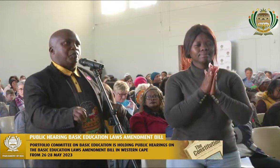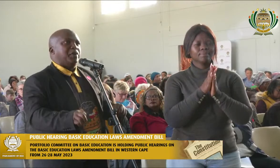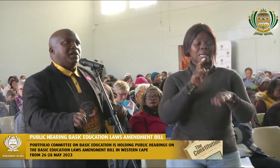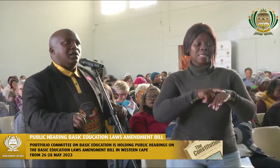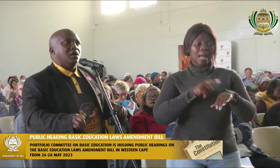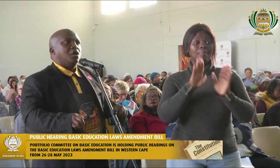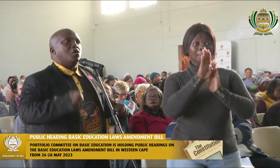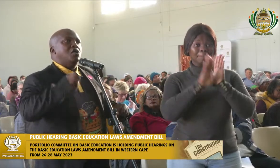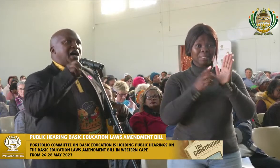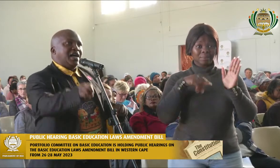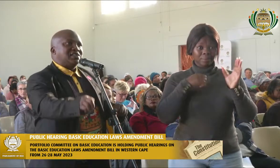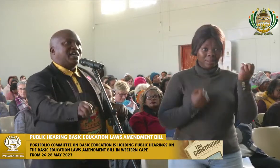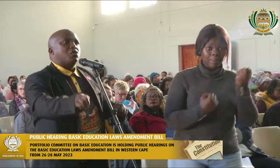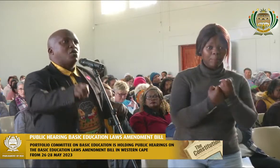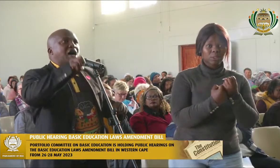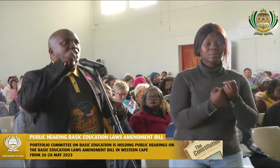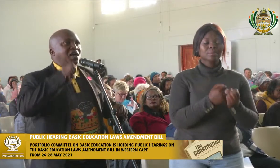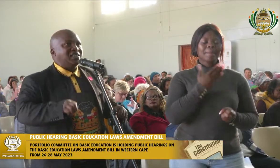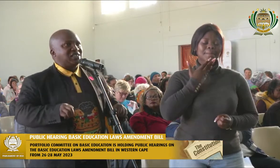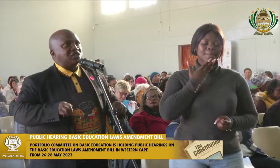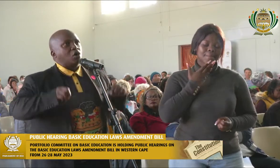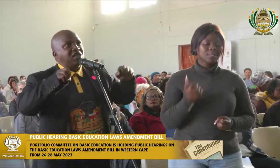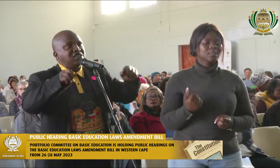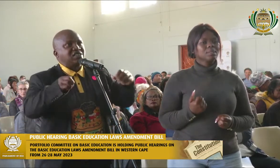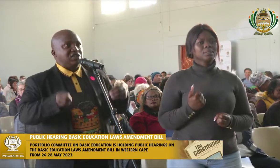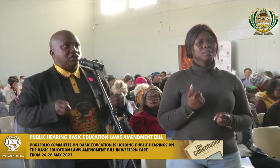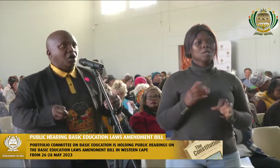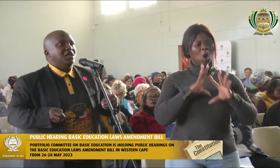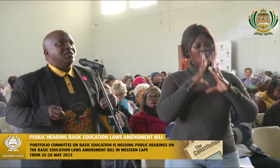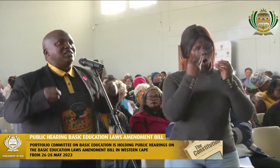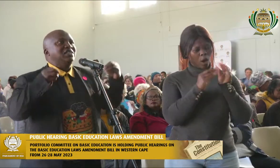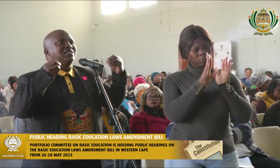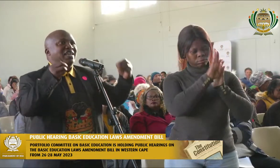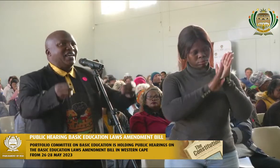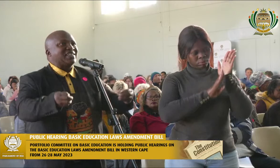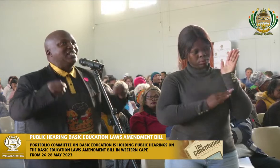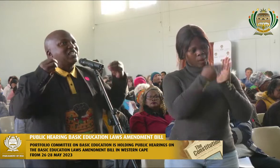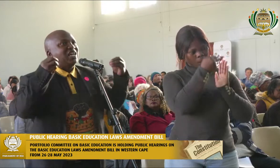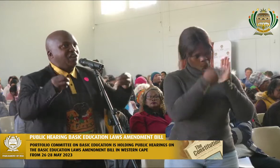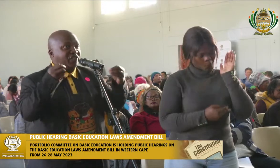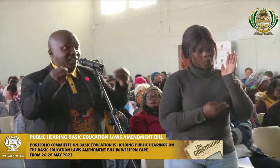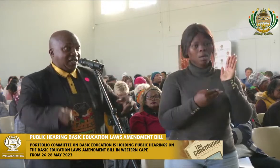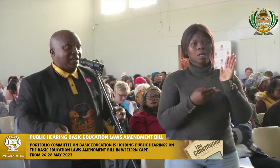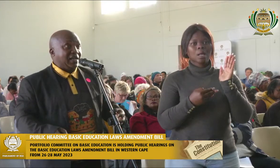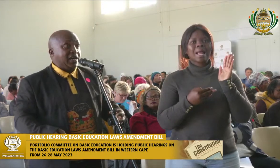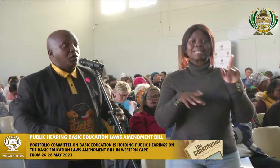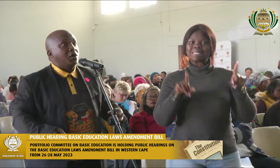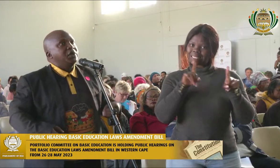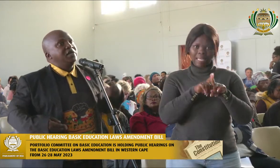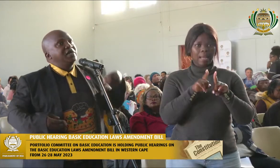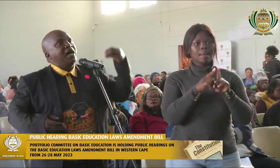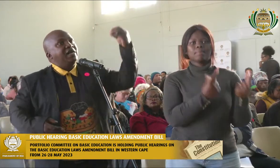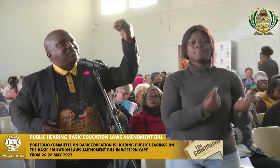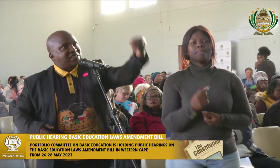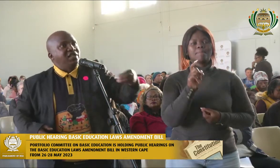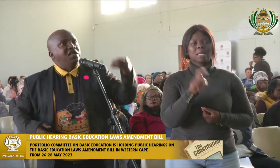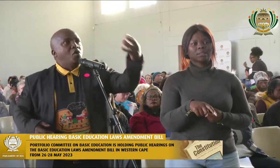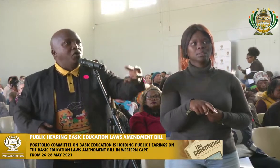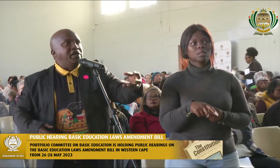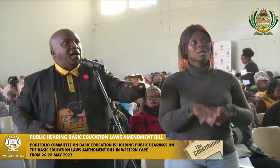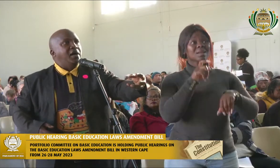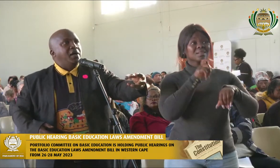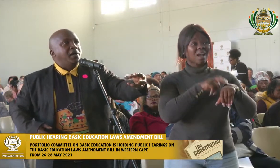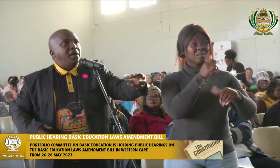sisupporta ezi bill kungaske kukhawuleze zonke ezi zinto zize ngexesha elifanelekileyo. Ningathi